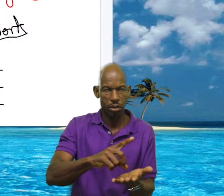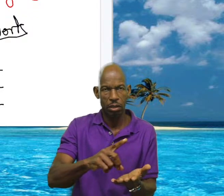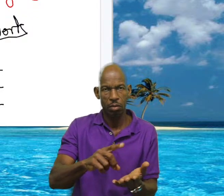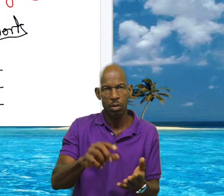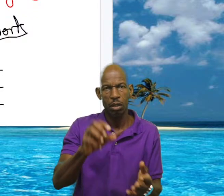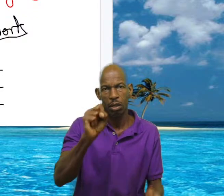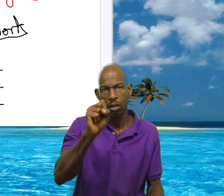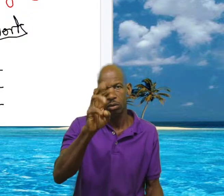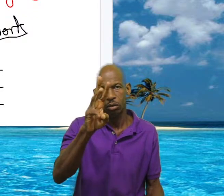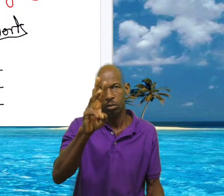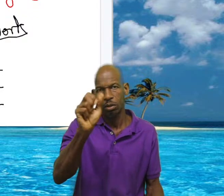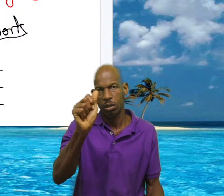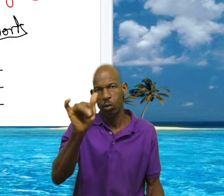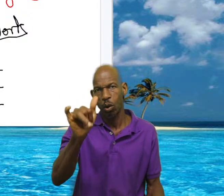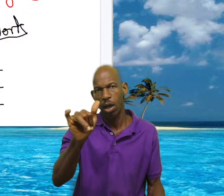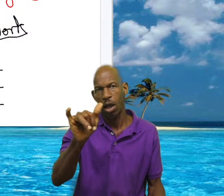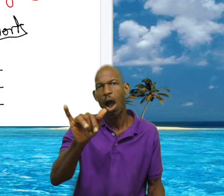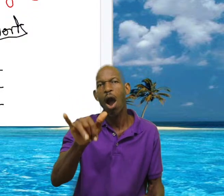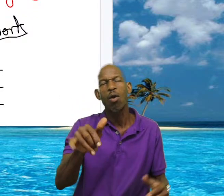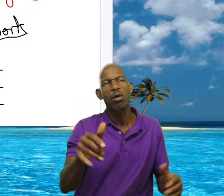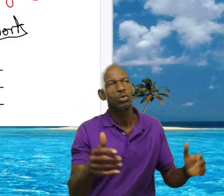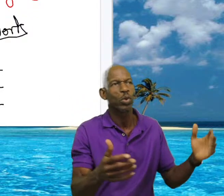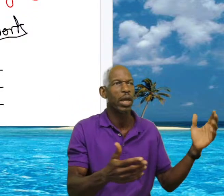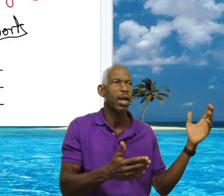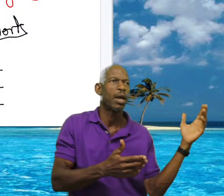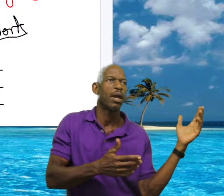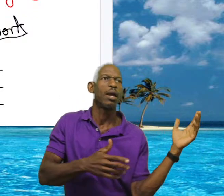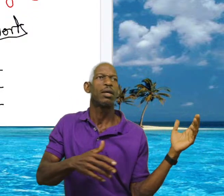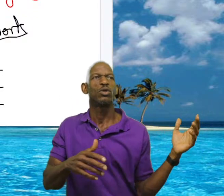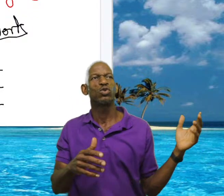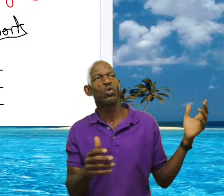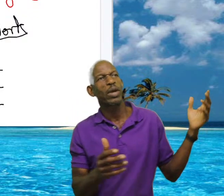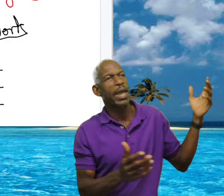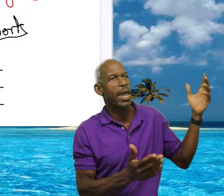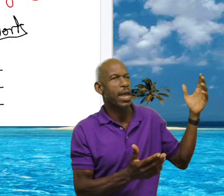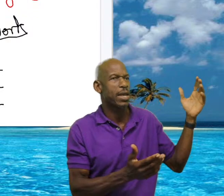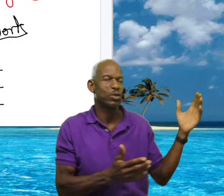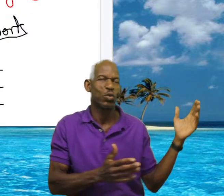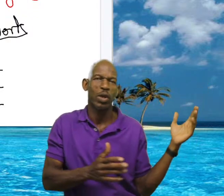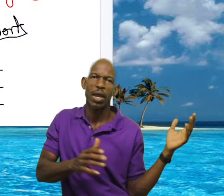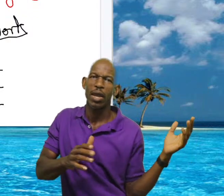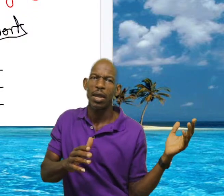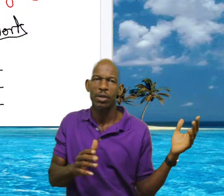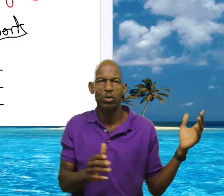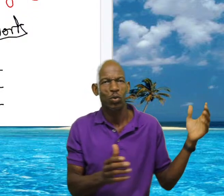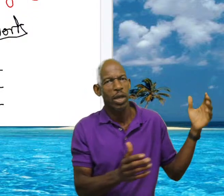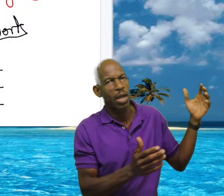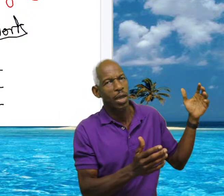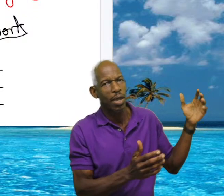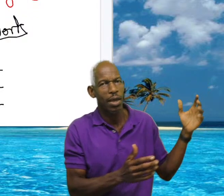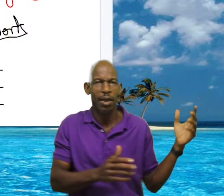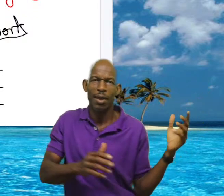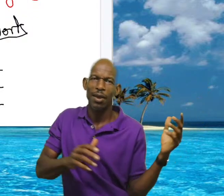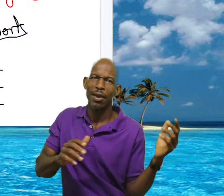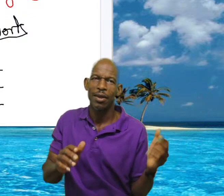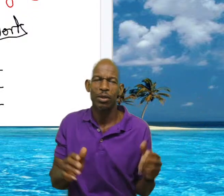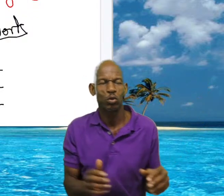I will show my body will be swaying when I'm signing the word dance. Okay, so in sign language, it's a